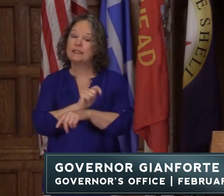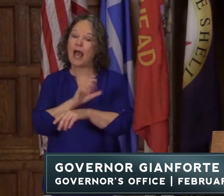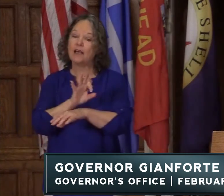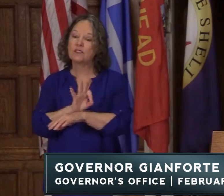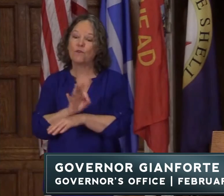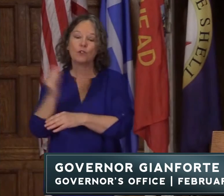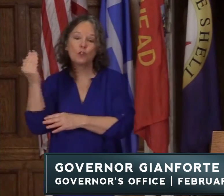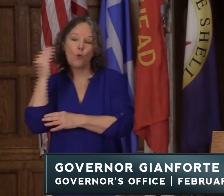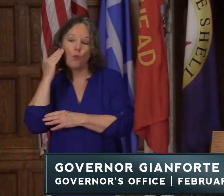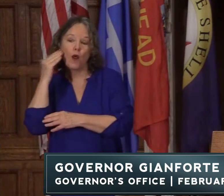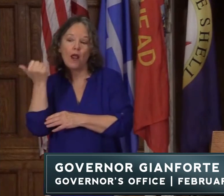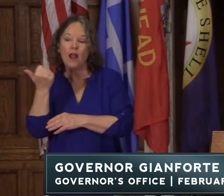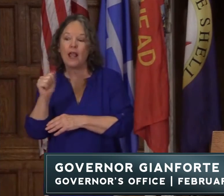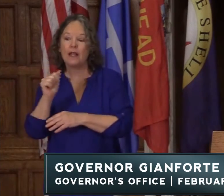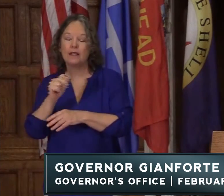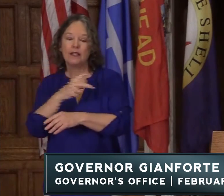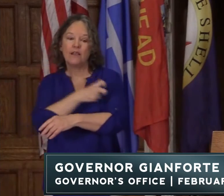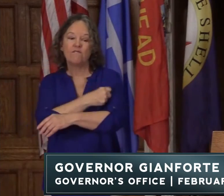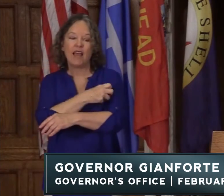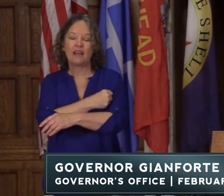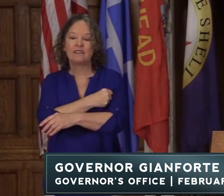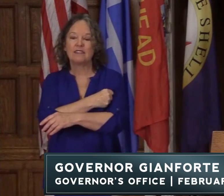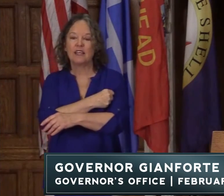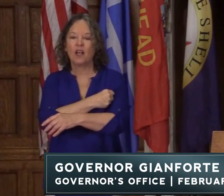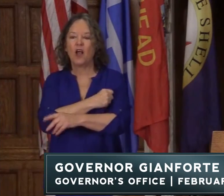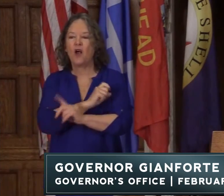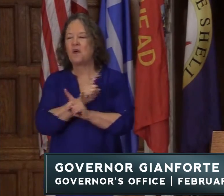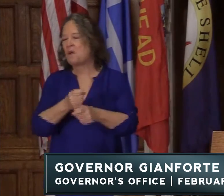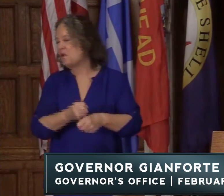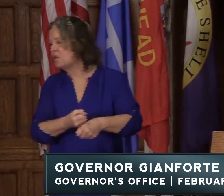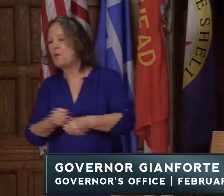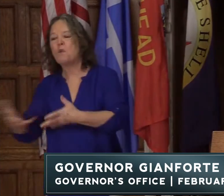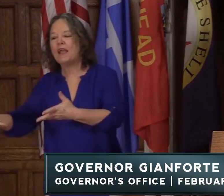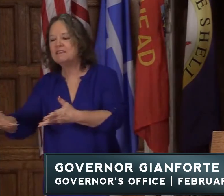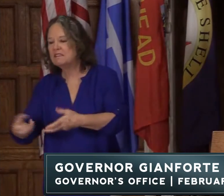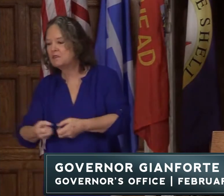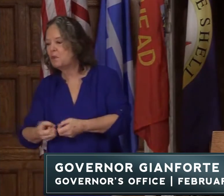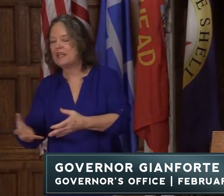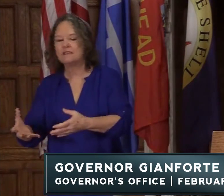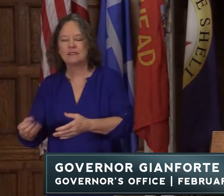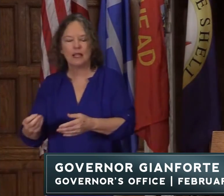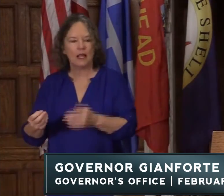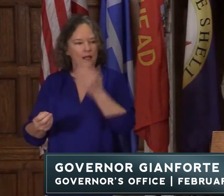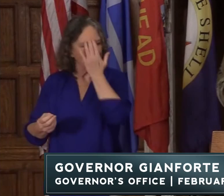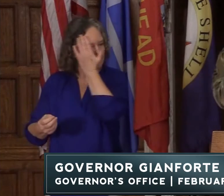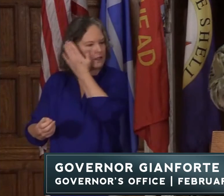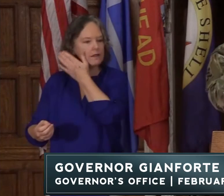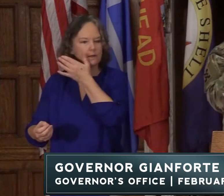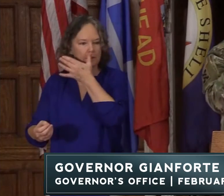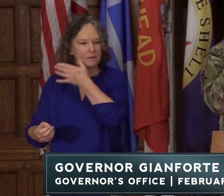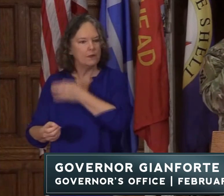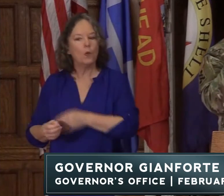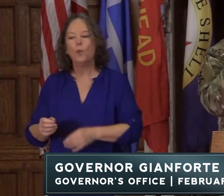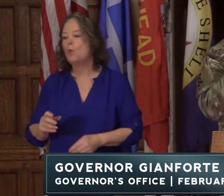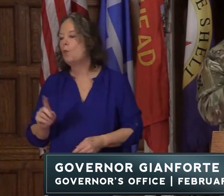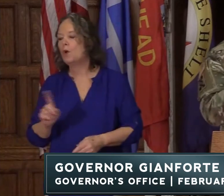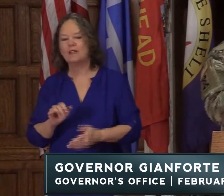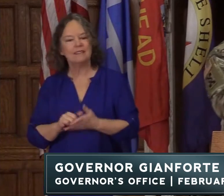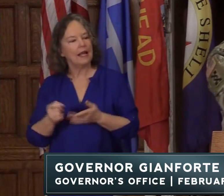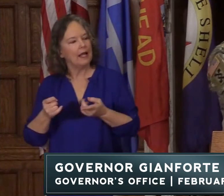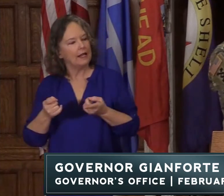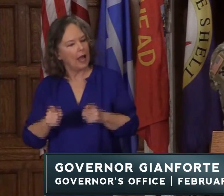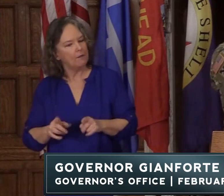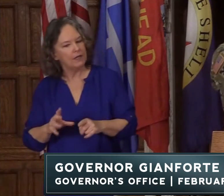of any vaccines going to waste? And if yes, how many doses, what kind of vaccines, where did it happen,